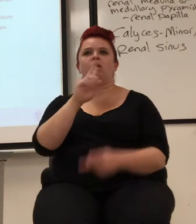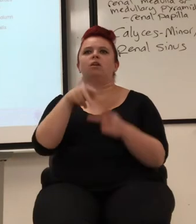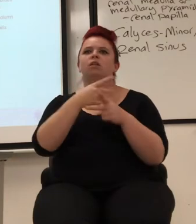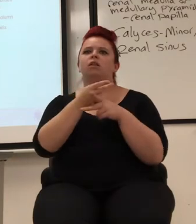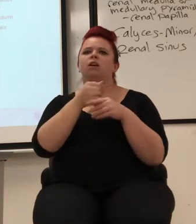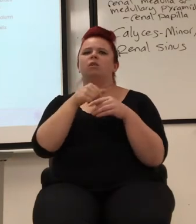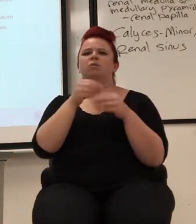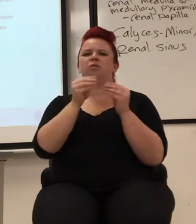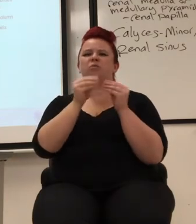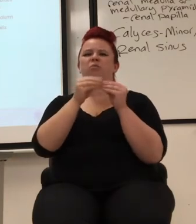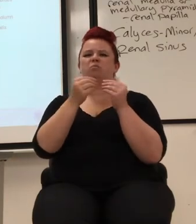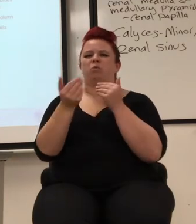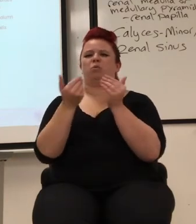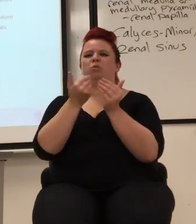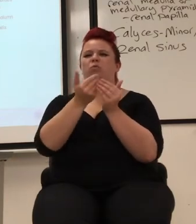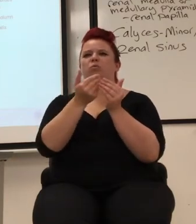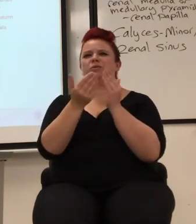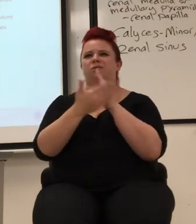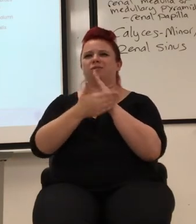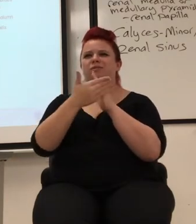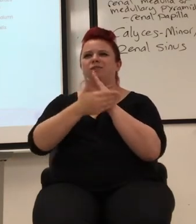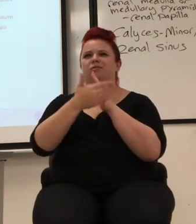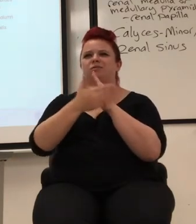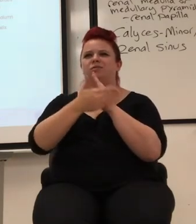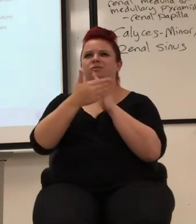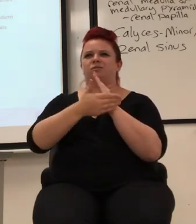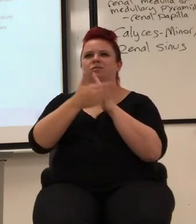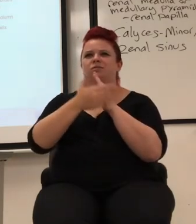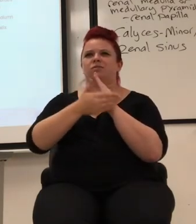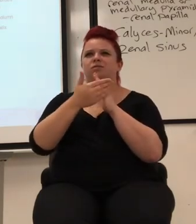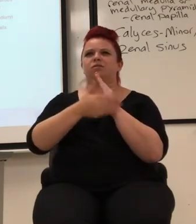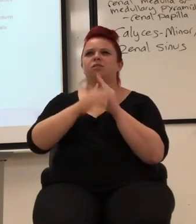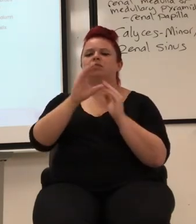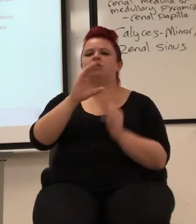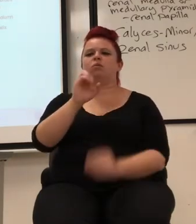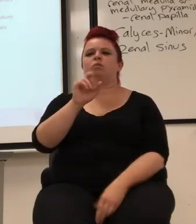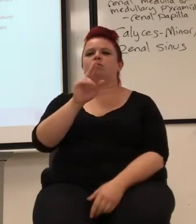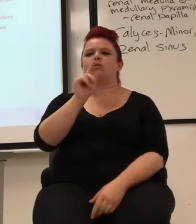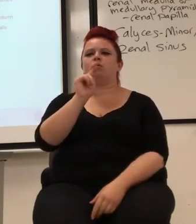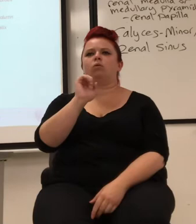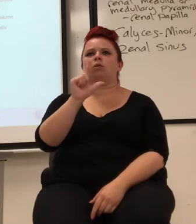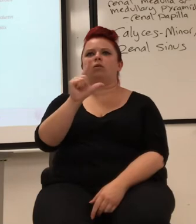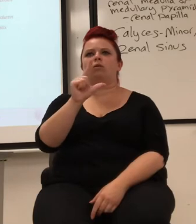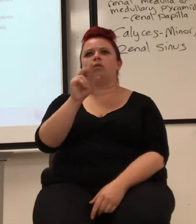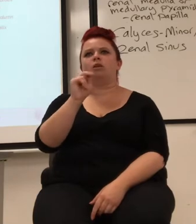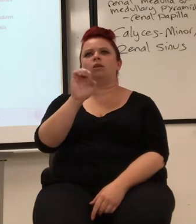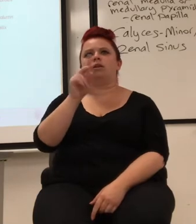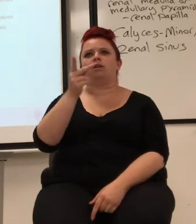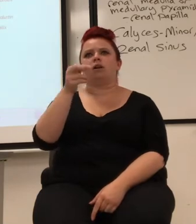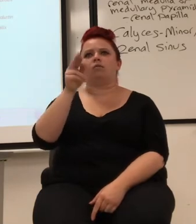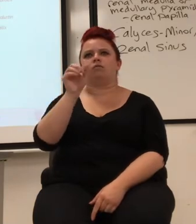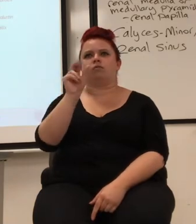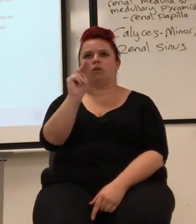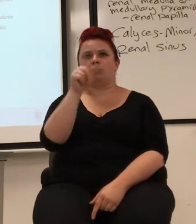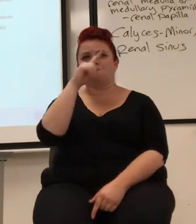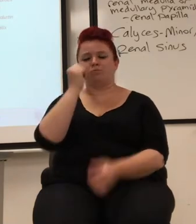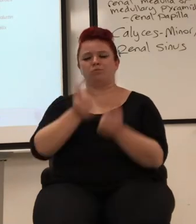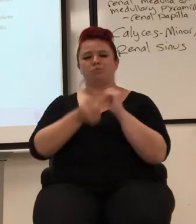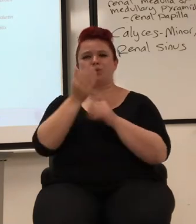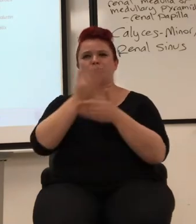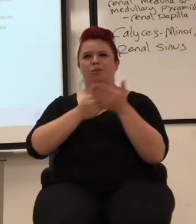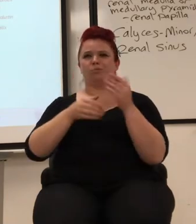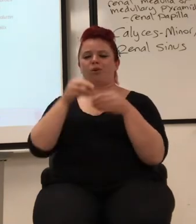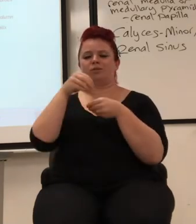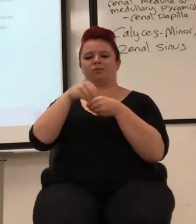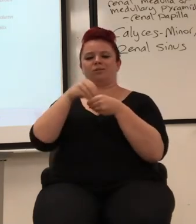edge, in the outer edge, is called a cortical nephron, because most of the parts are in the cortex,